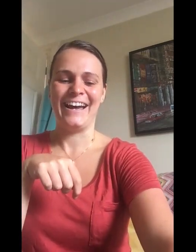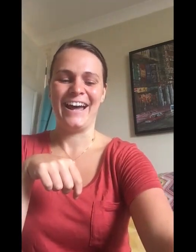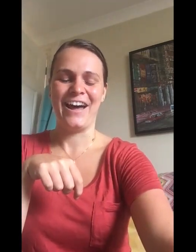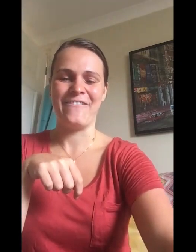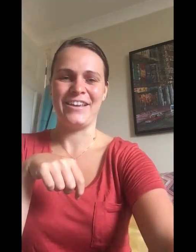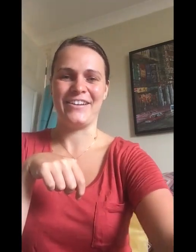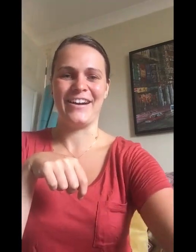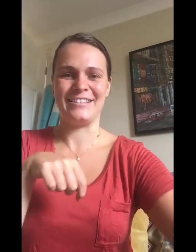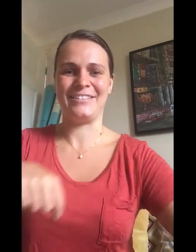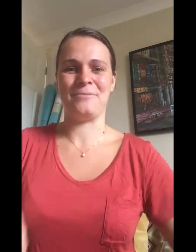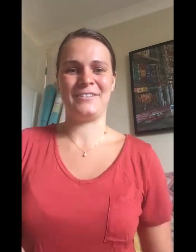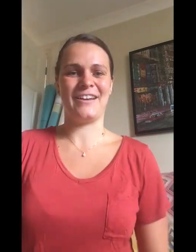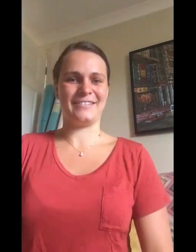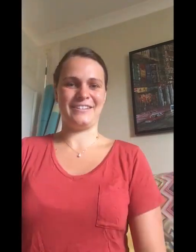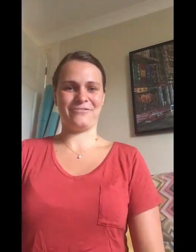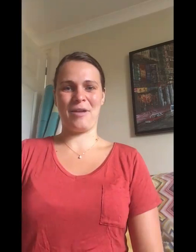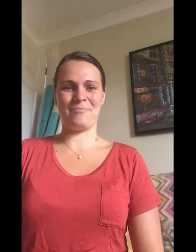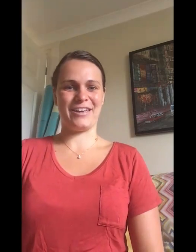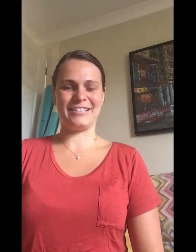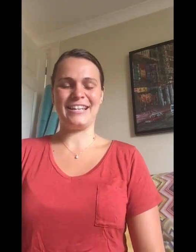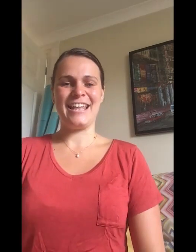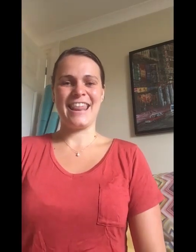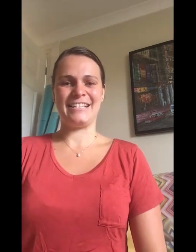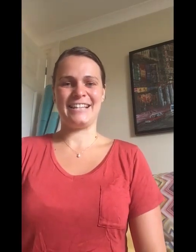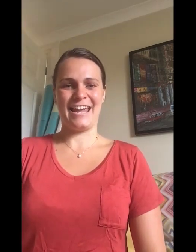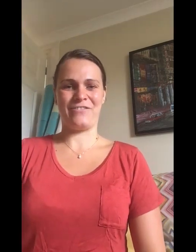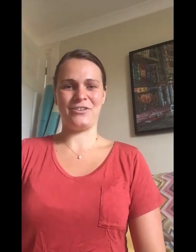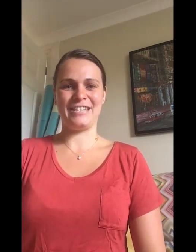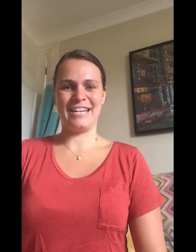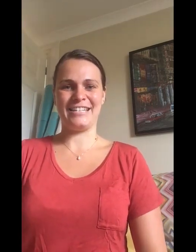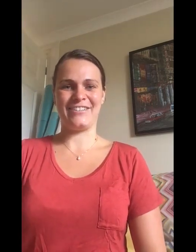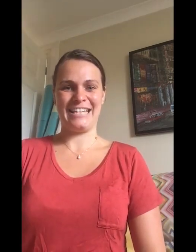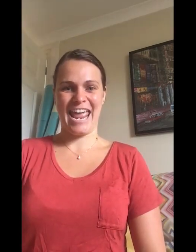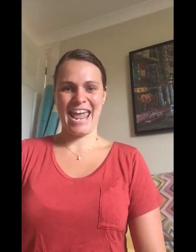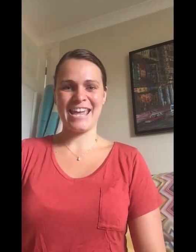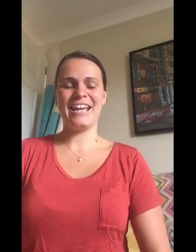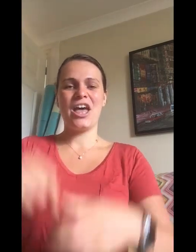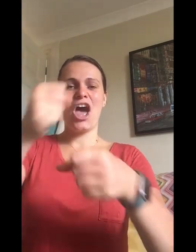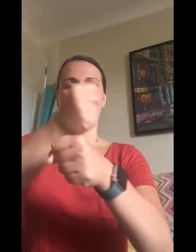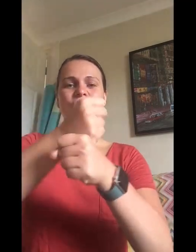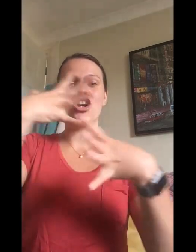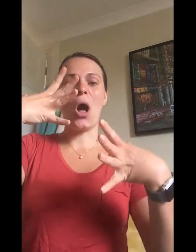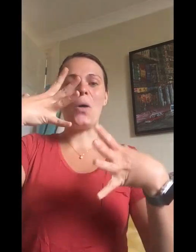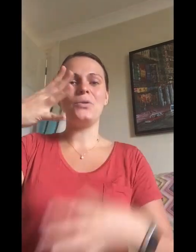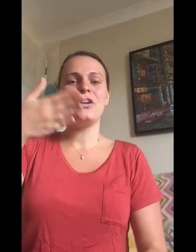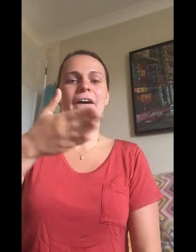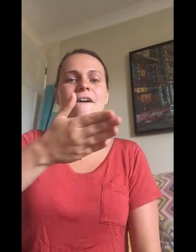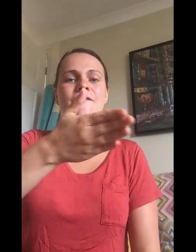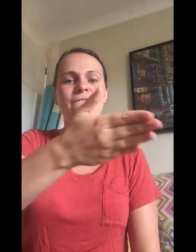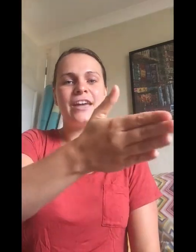I think you guys are superstars and you've remembered. Let's see if you did. Ready? Gold